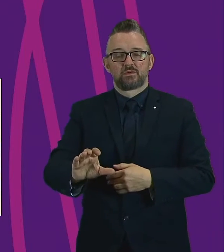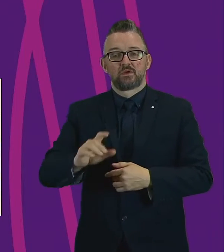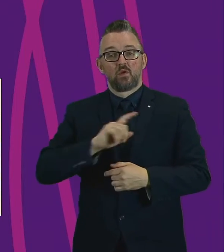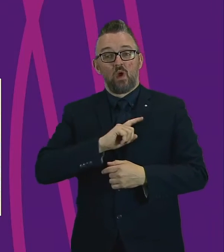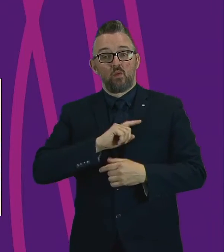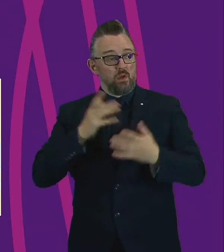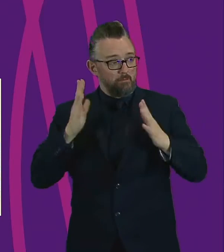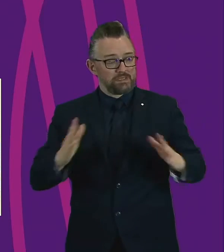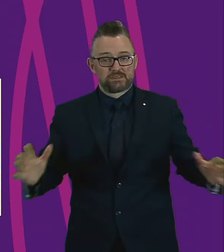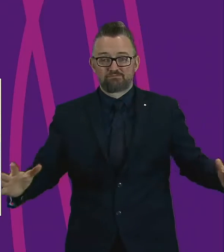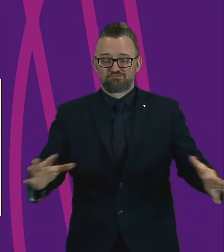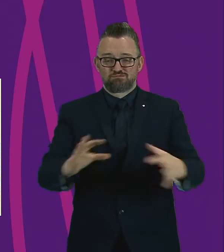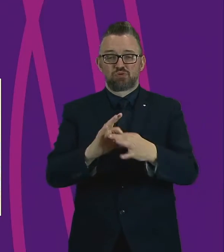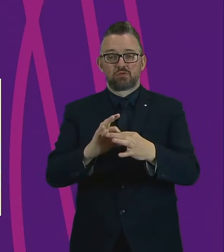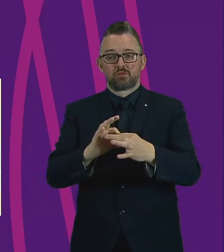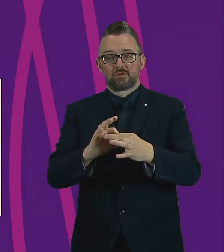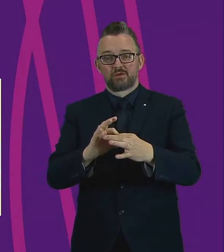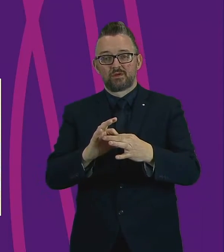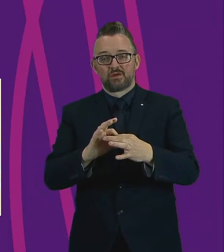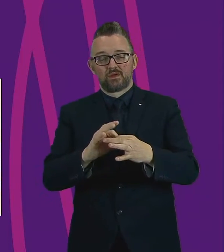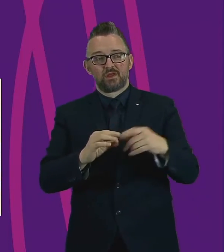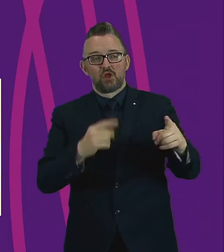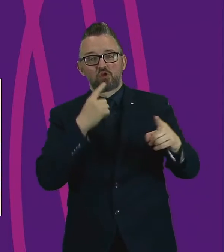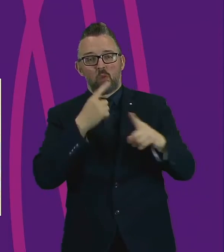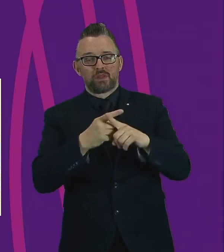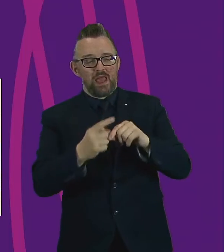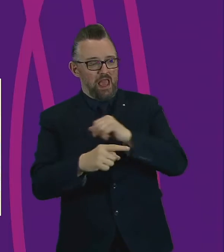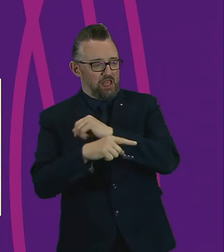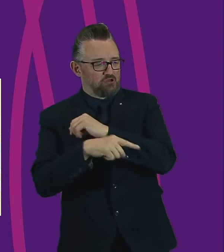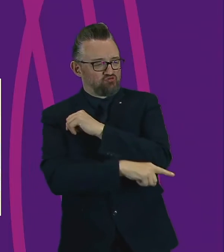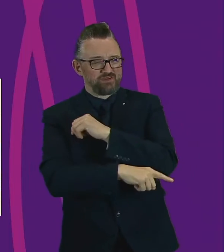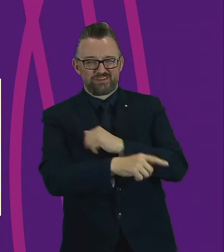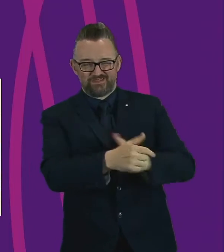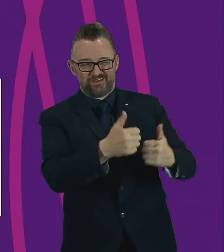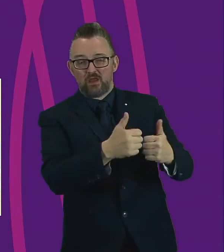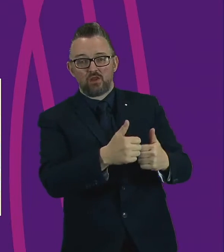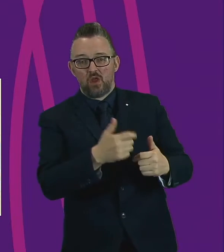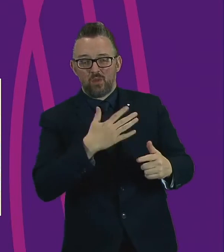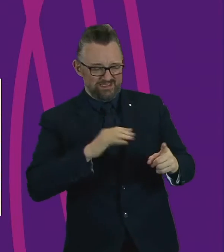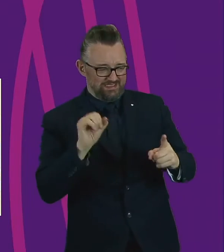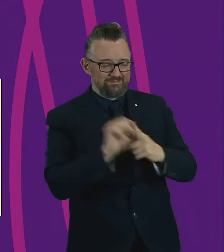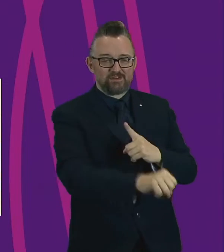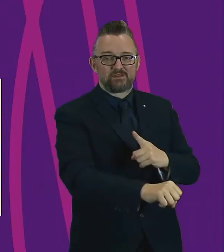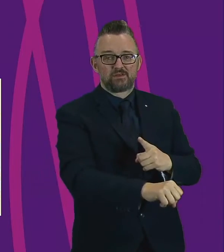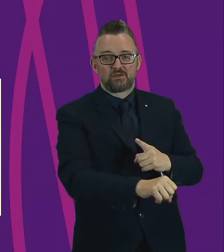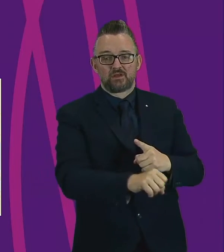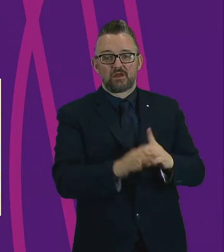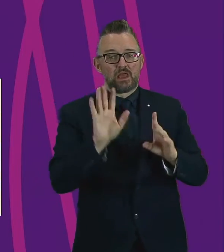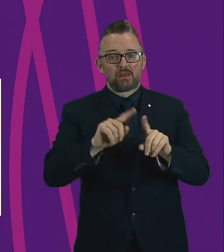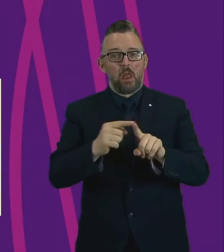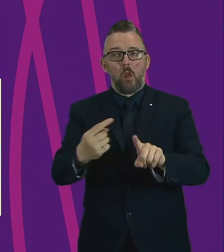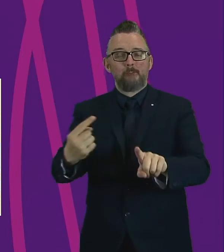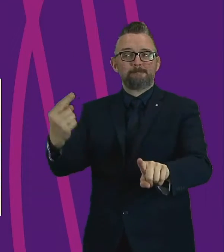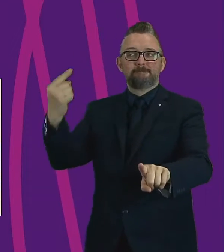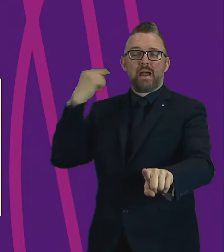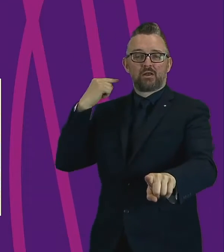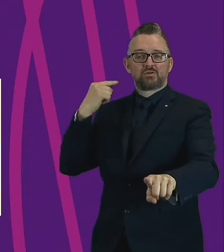together and defeat the arguments for austerity, because there can be no going back to